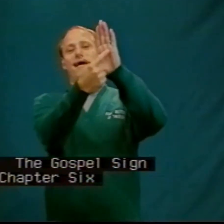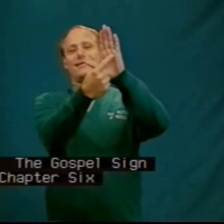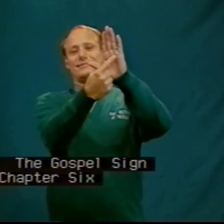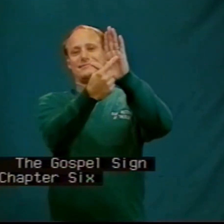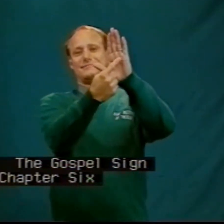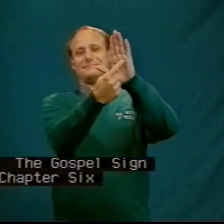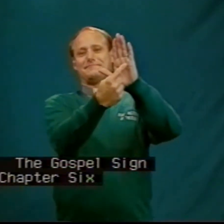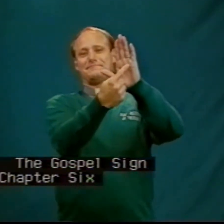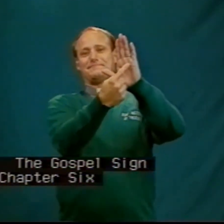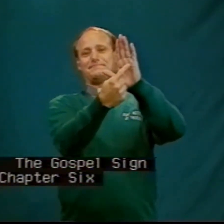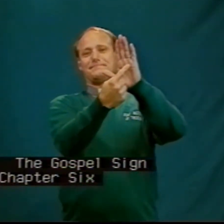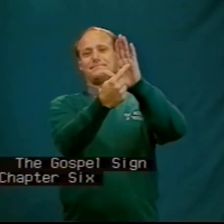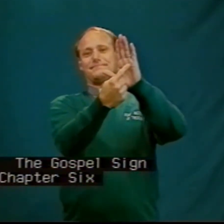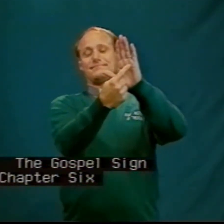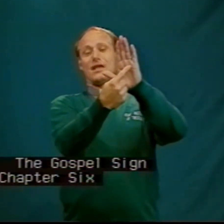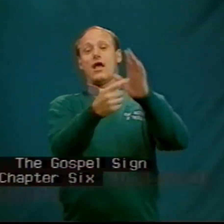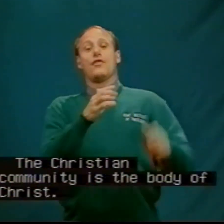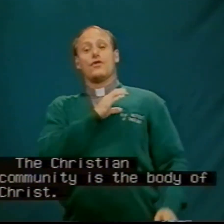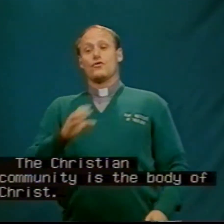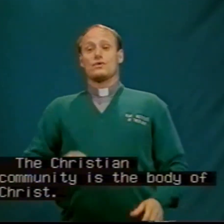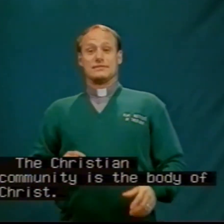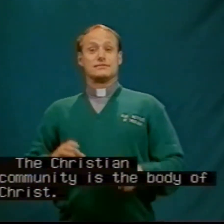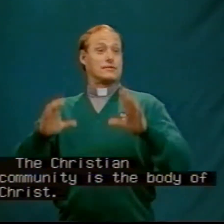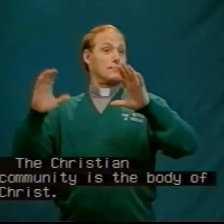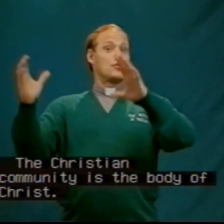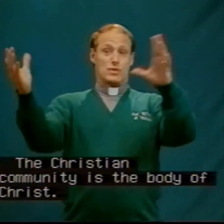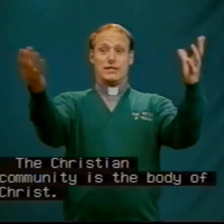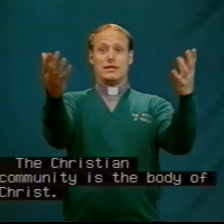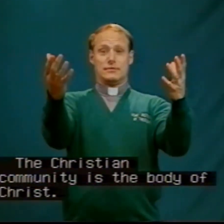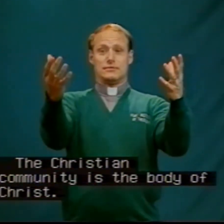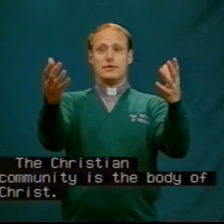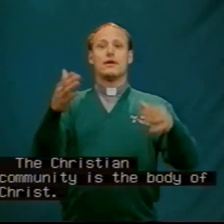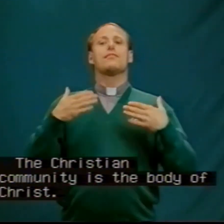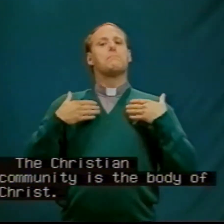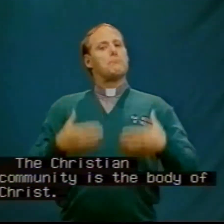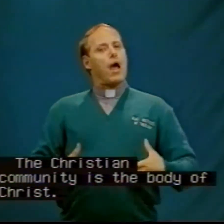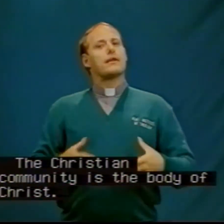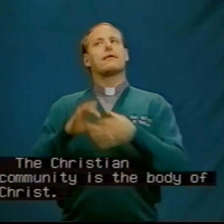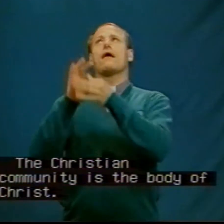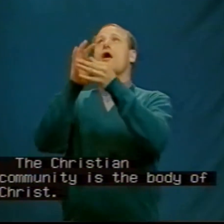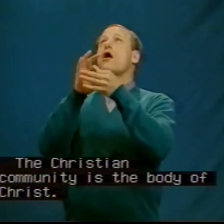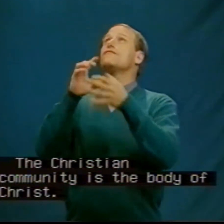The Gospel Sign, Chapter 6 The Christian community is the body of Christ.